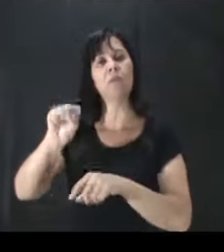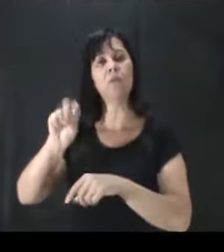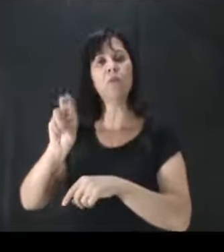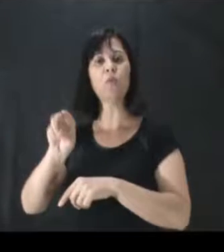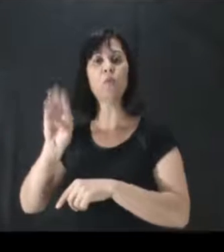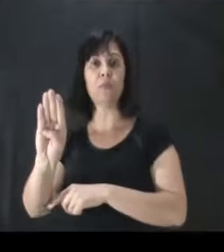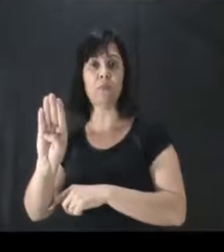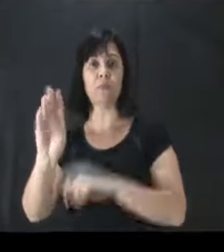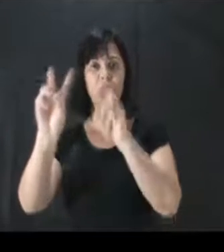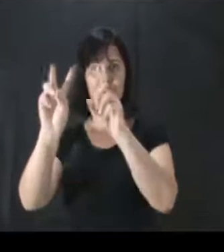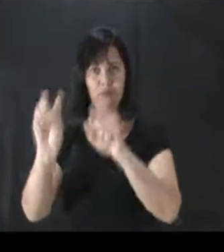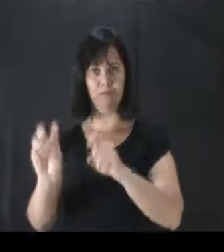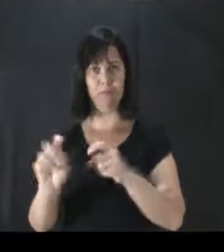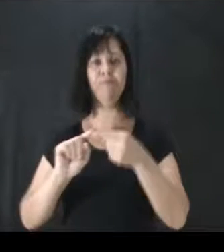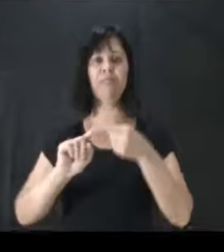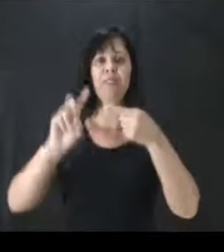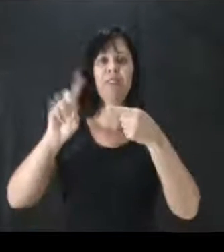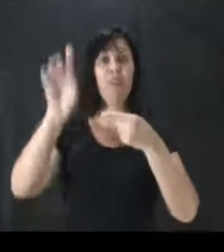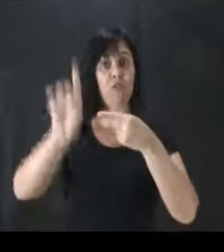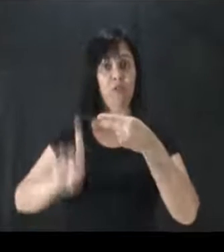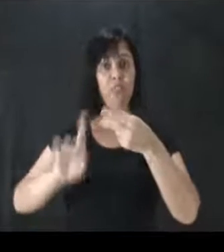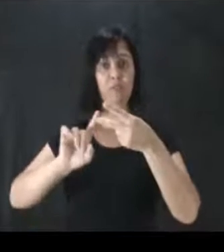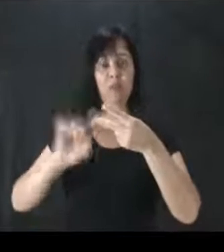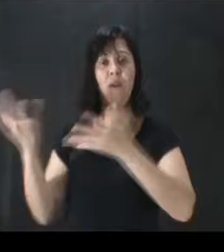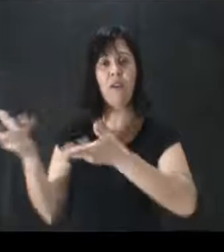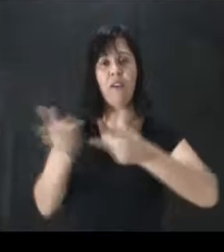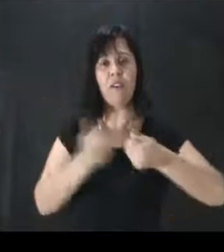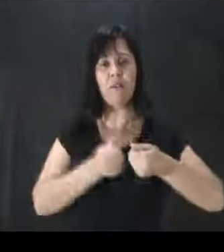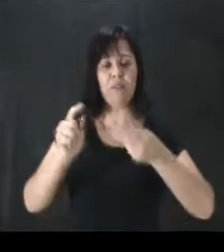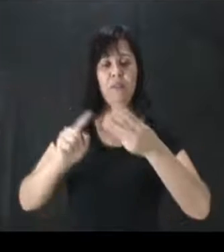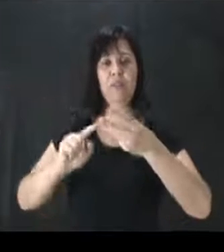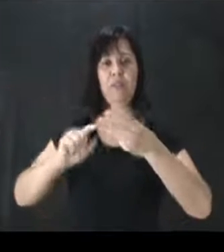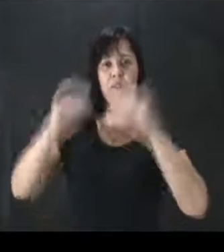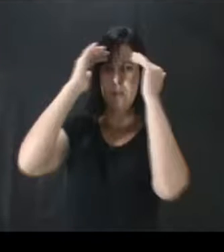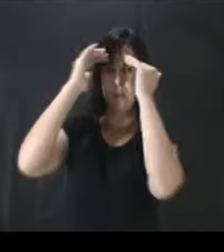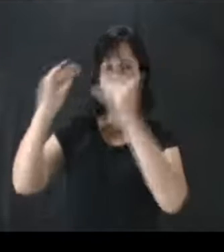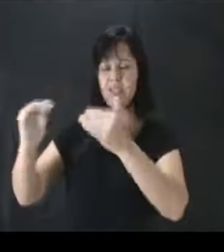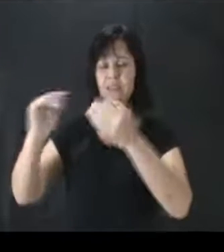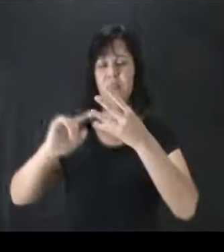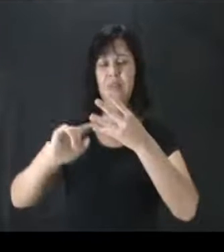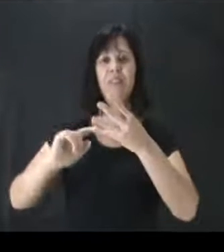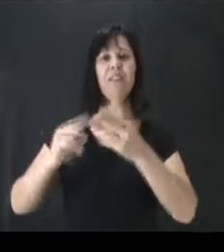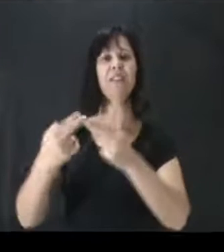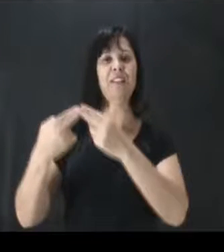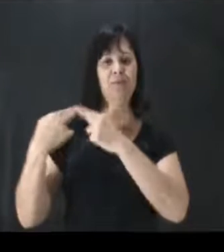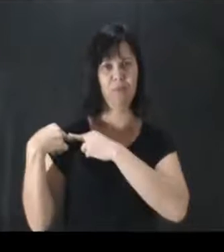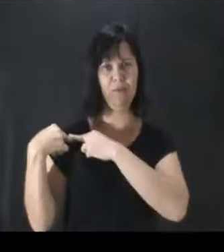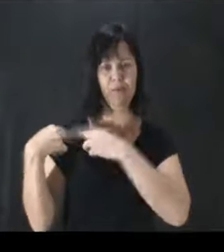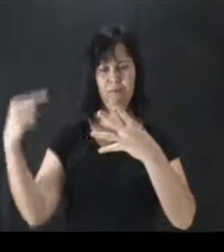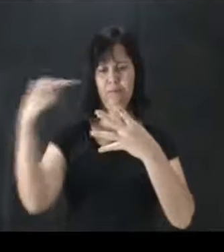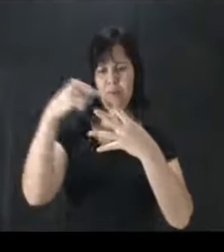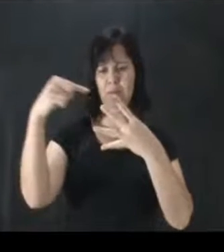as subtitles. These words were right, welcoming, respect,